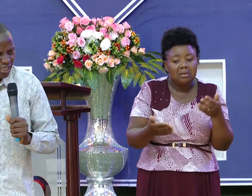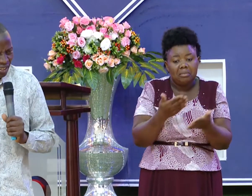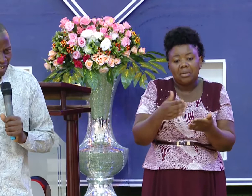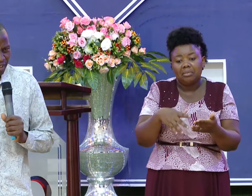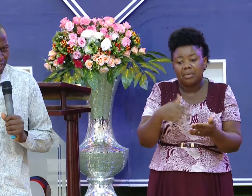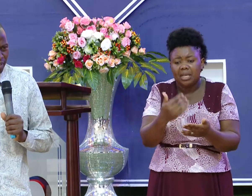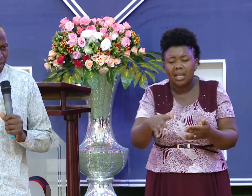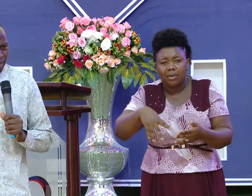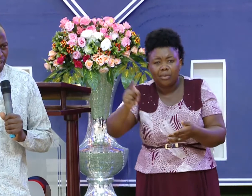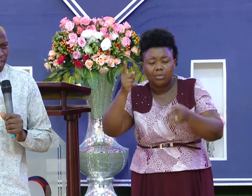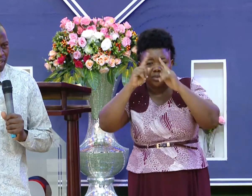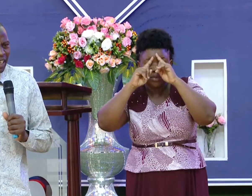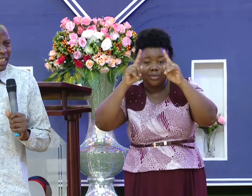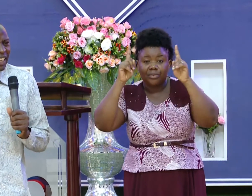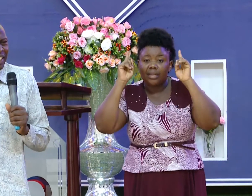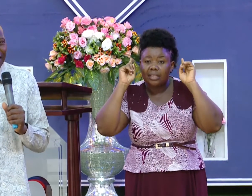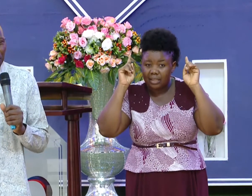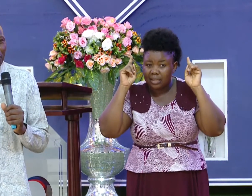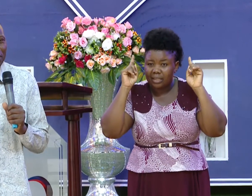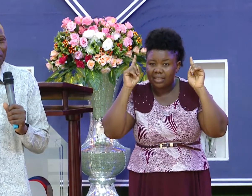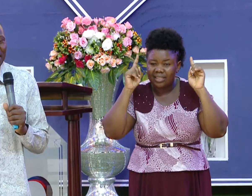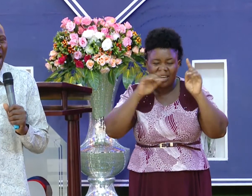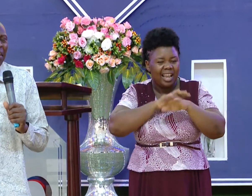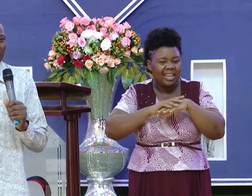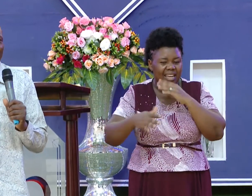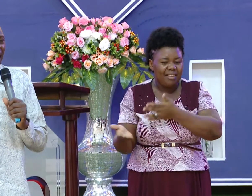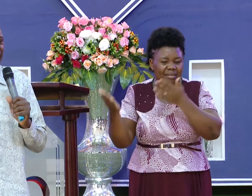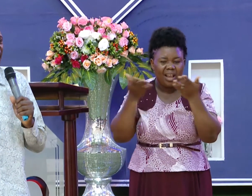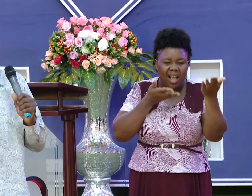outfits, even though children have gone to the university,